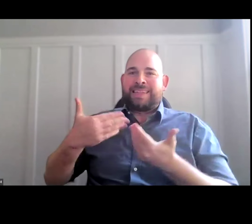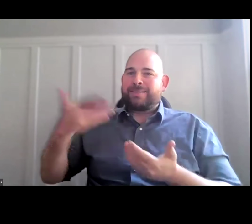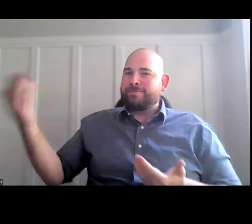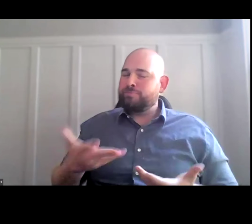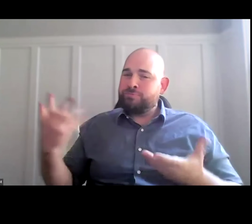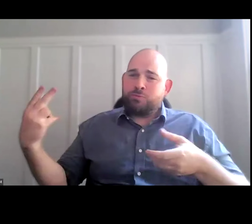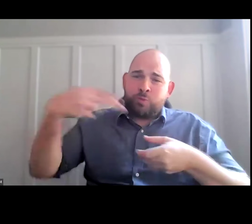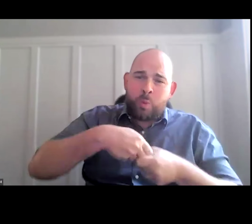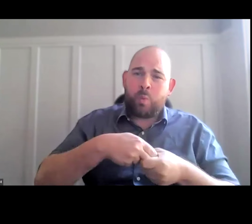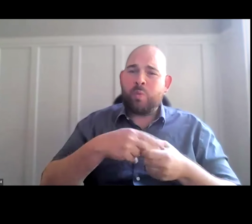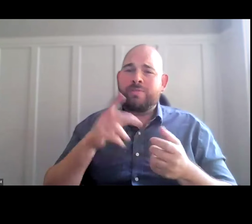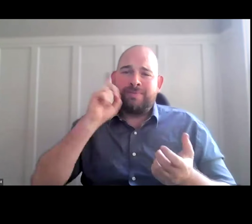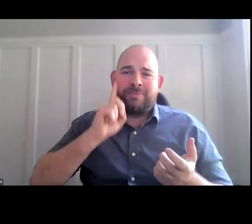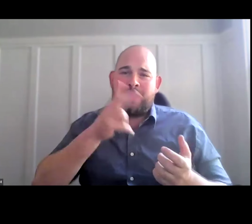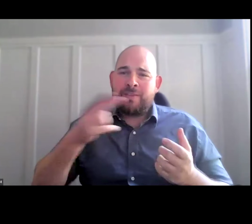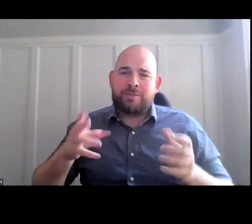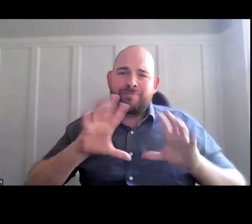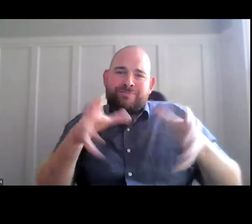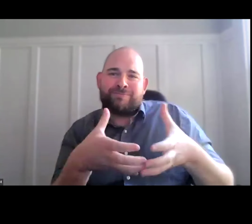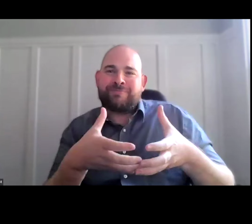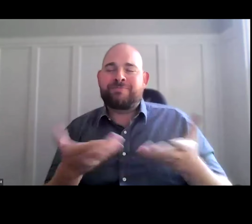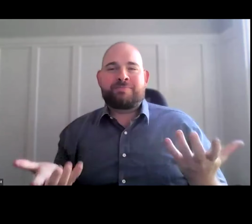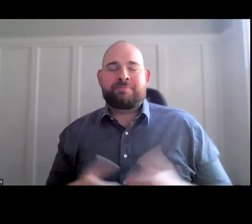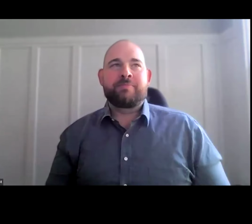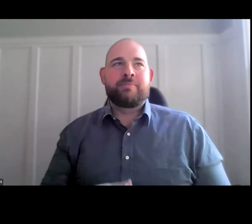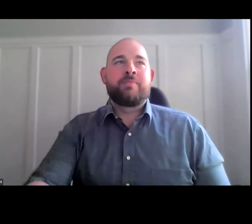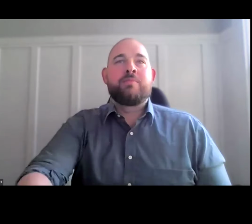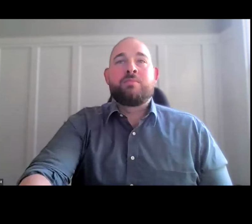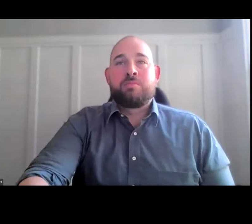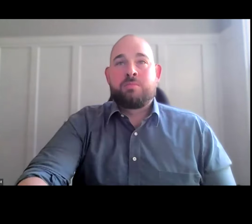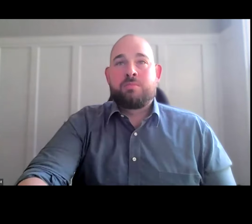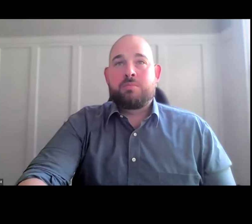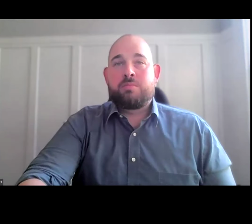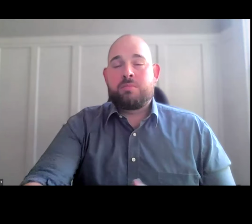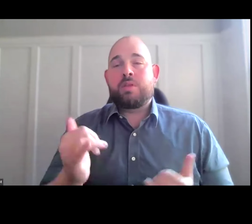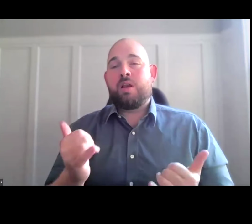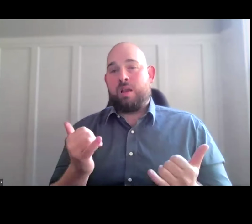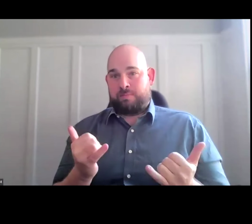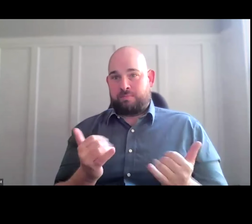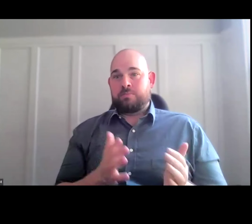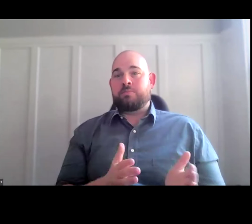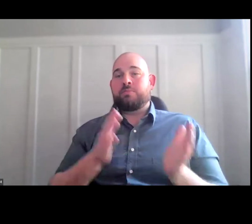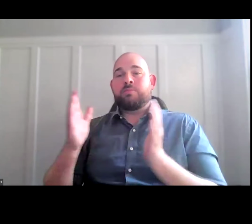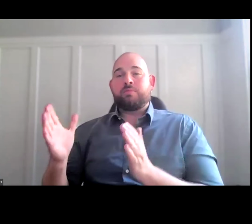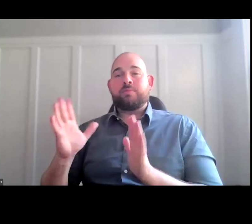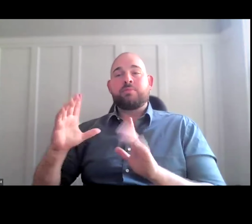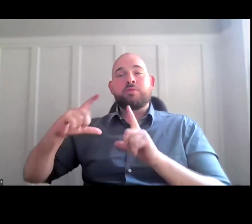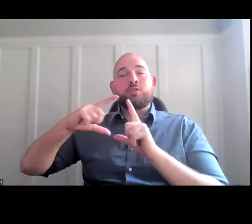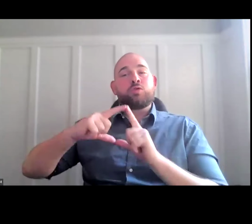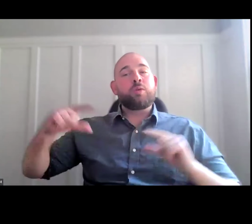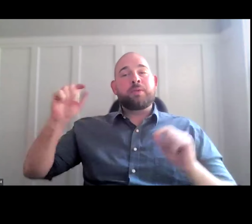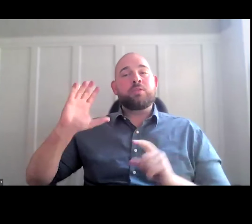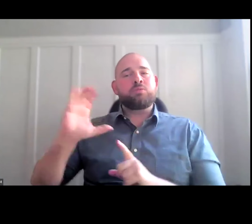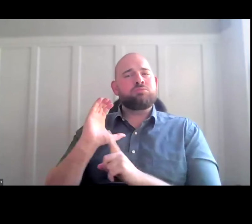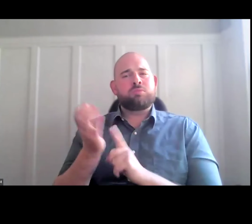people, um, and they find a community of deaf people, it's very easy to join that group. Those people will often be